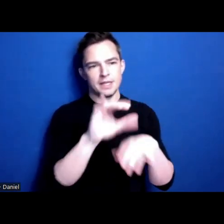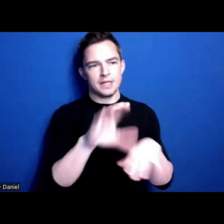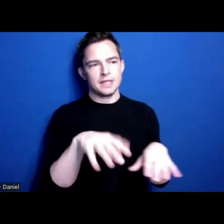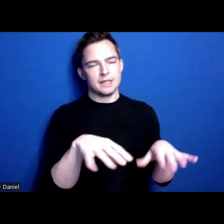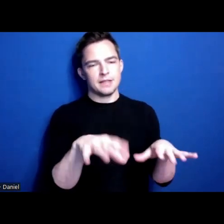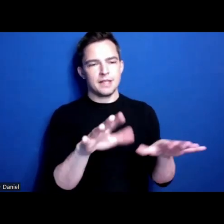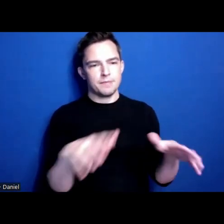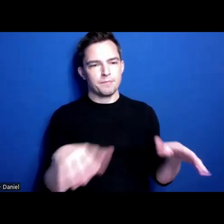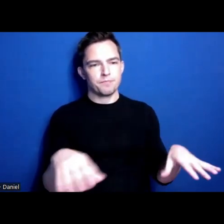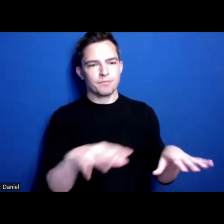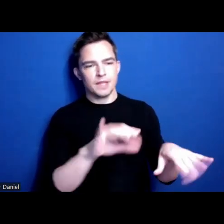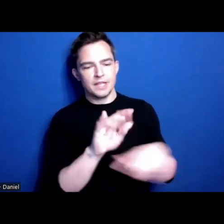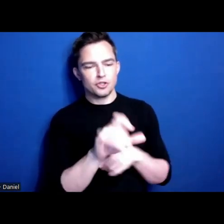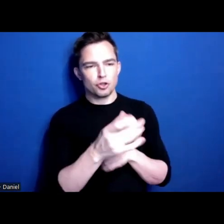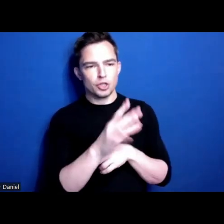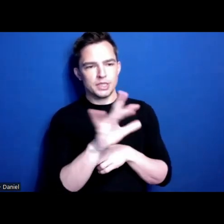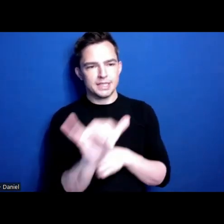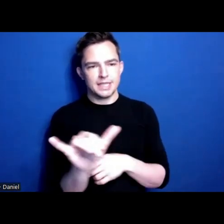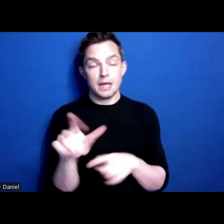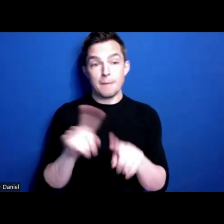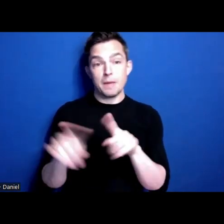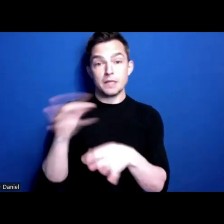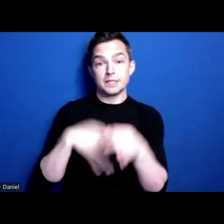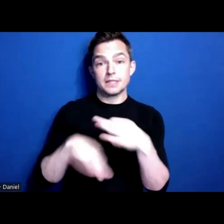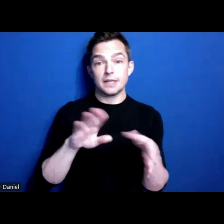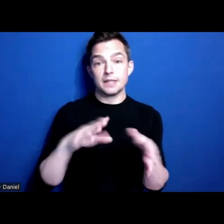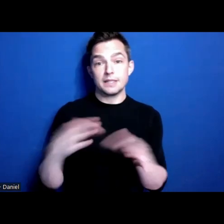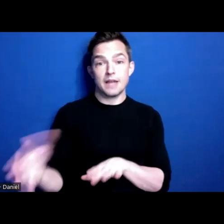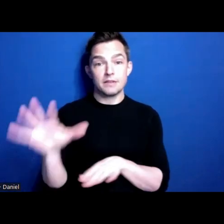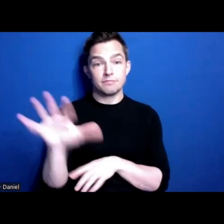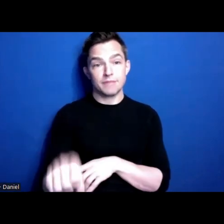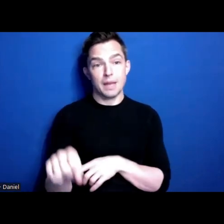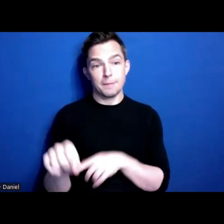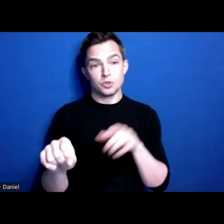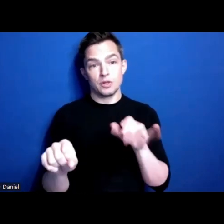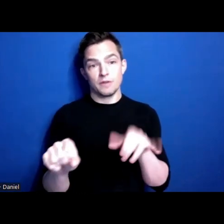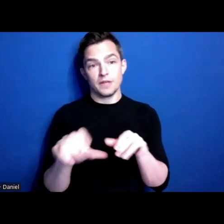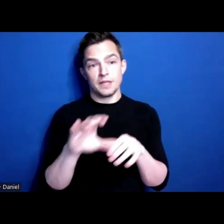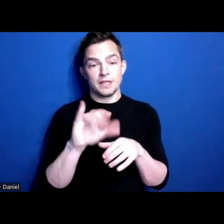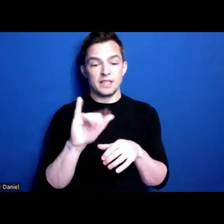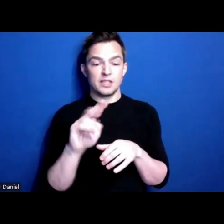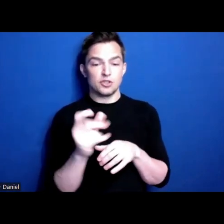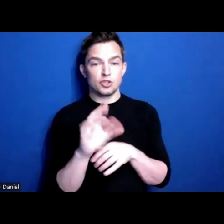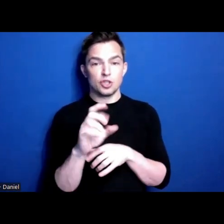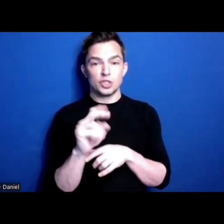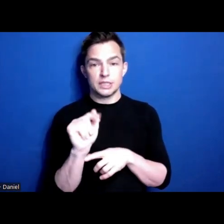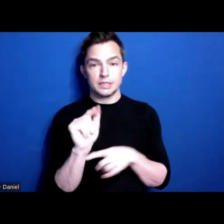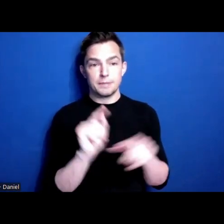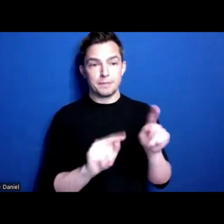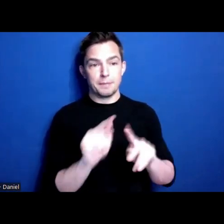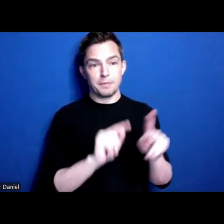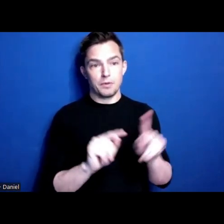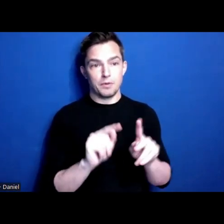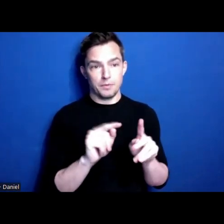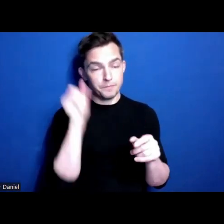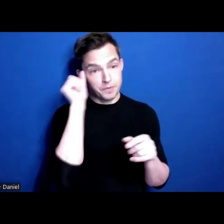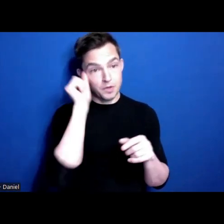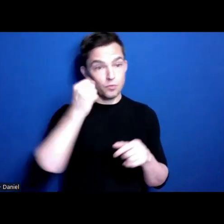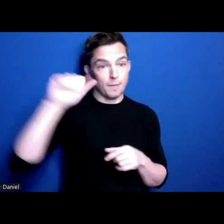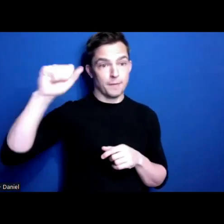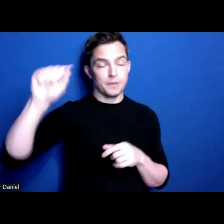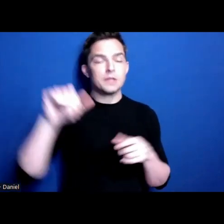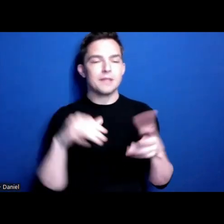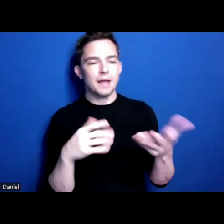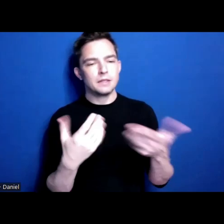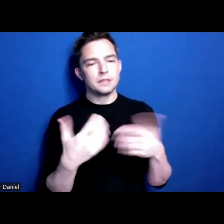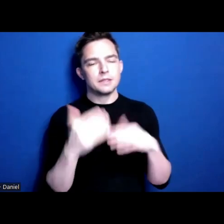Finally, rather than the death or capture of insurgents, which risks legitimizing their claims